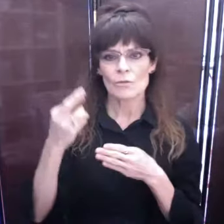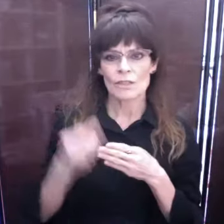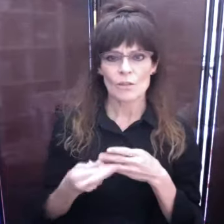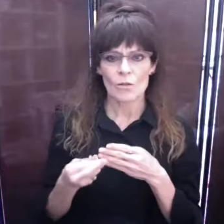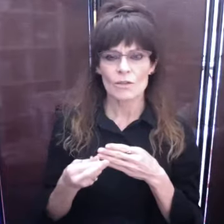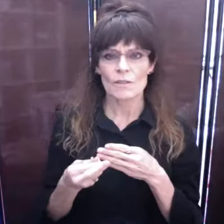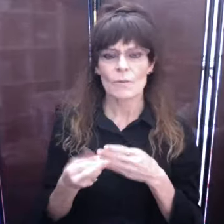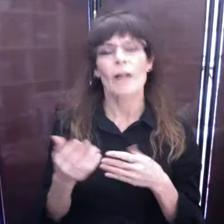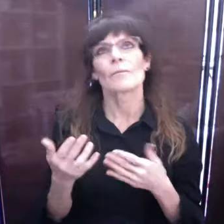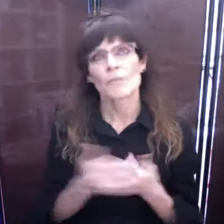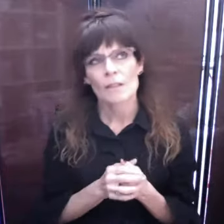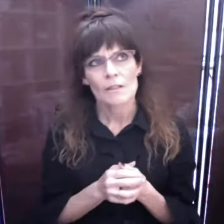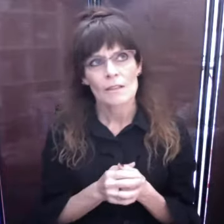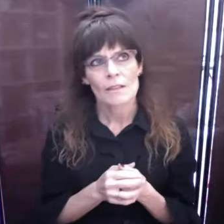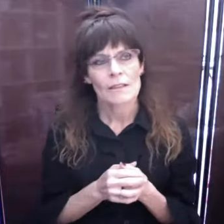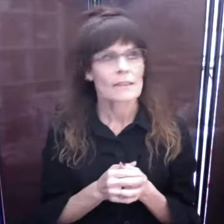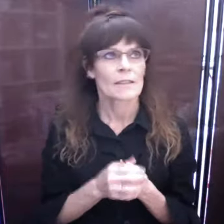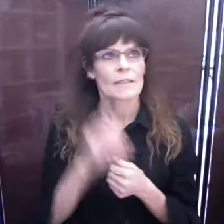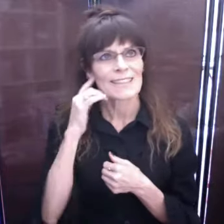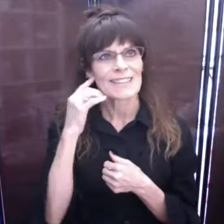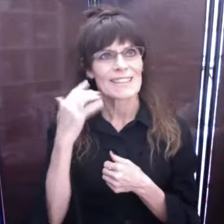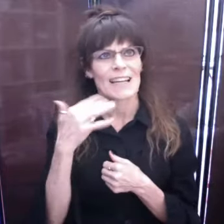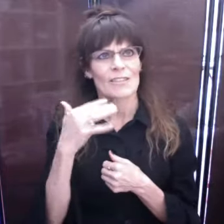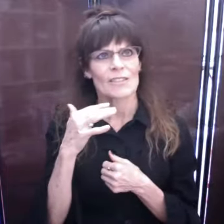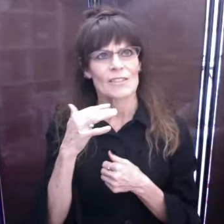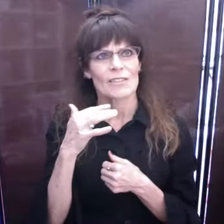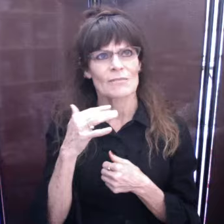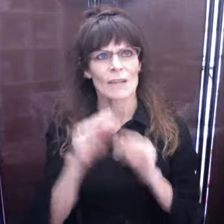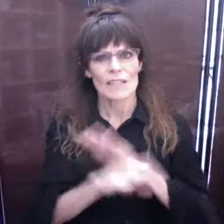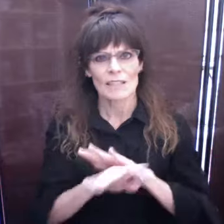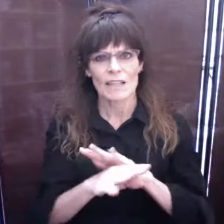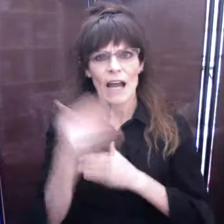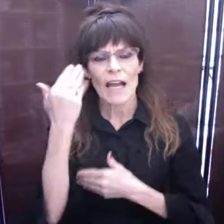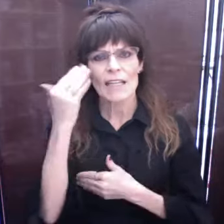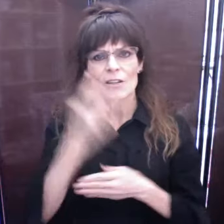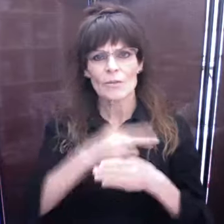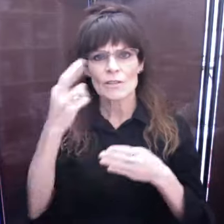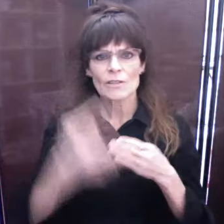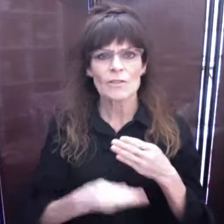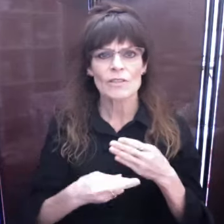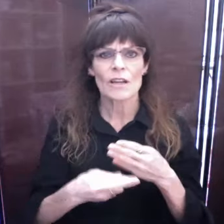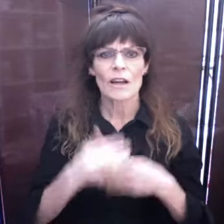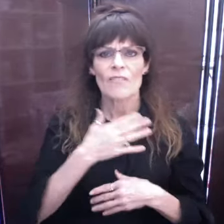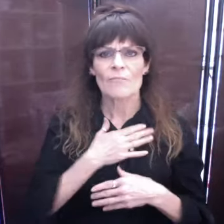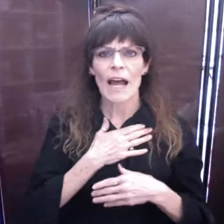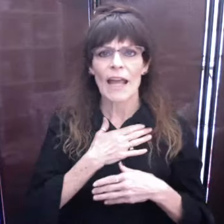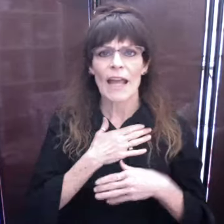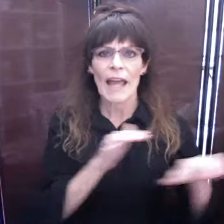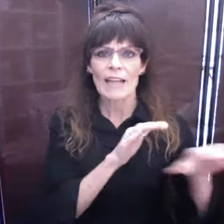well, it sounds elementary when you say it out loud. I didn't know that the results of my actions were tied to my actions, right? Talk about being in